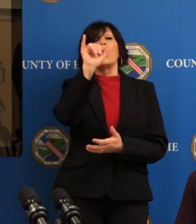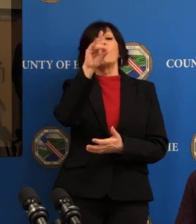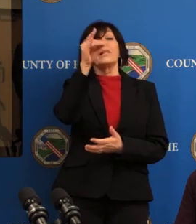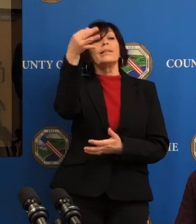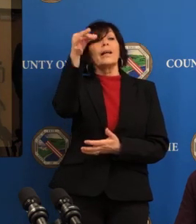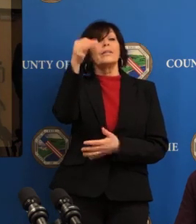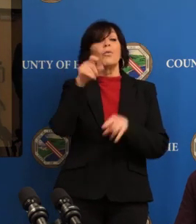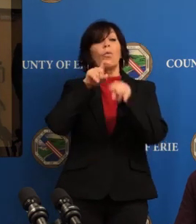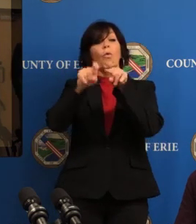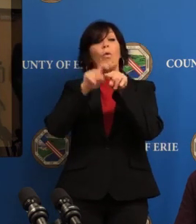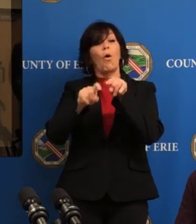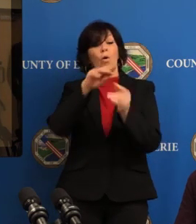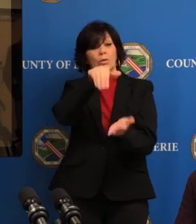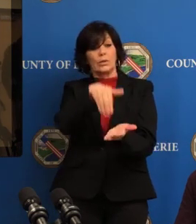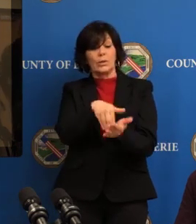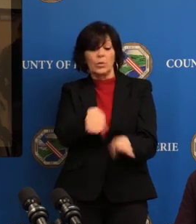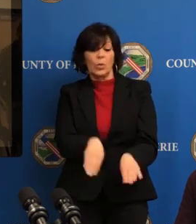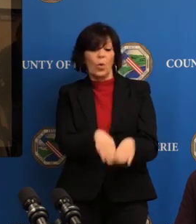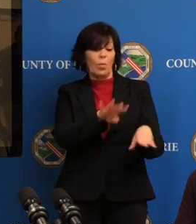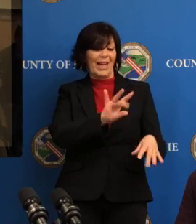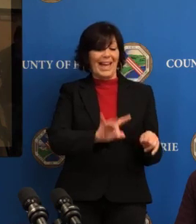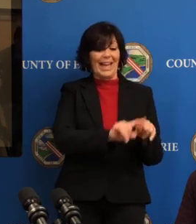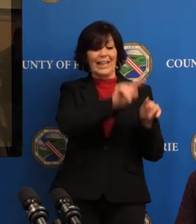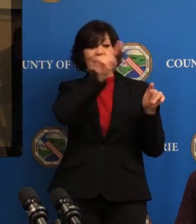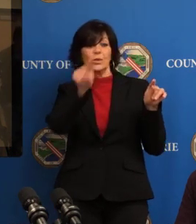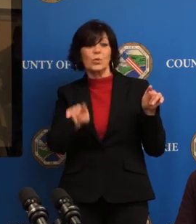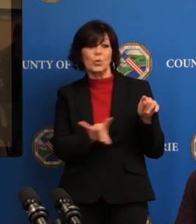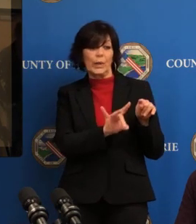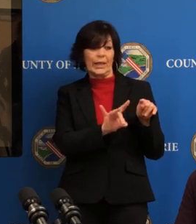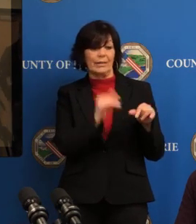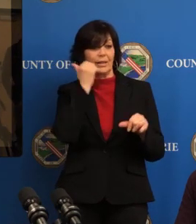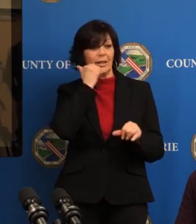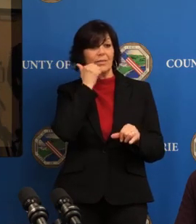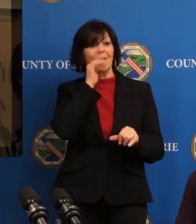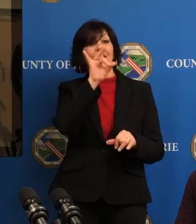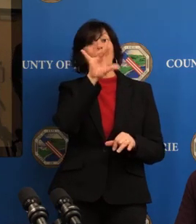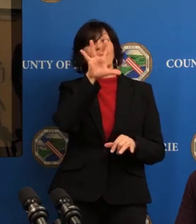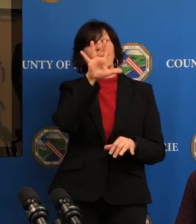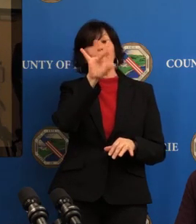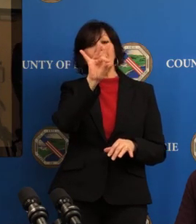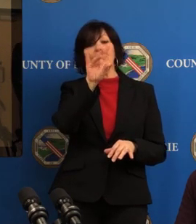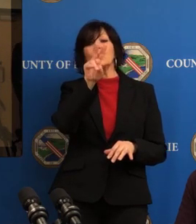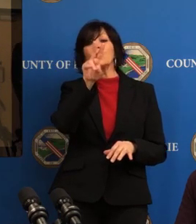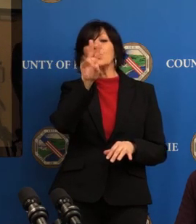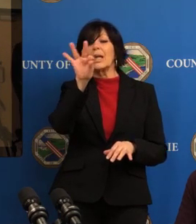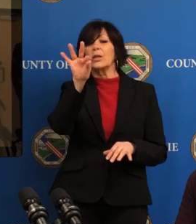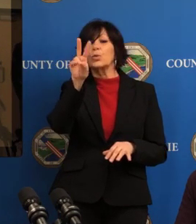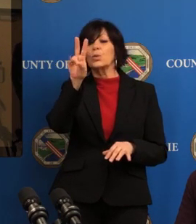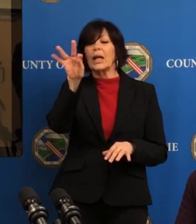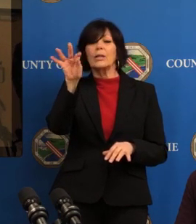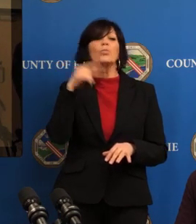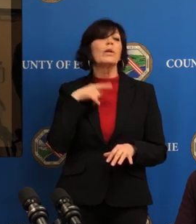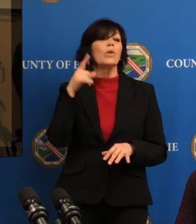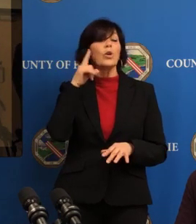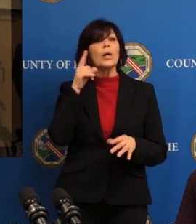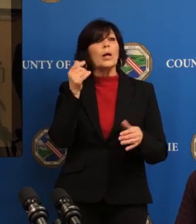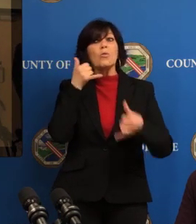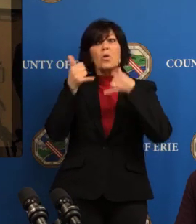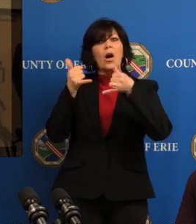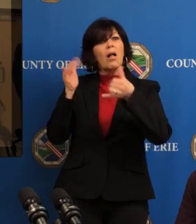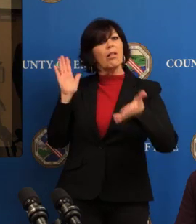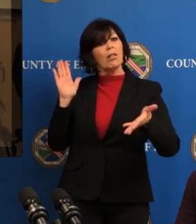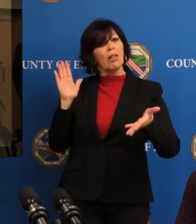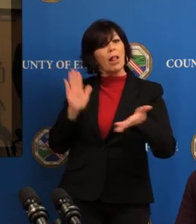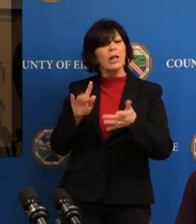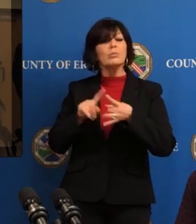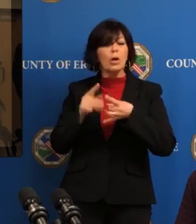center, of course, is open 8 to 8 each day, 858-2929. We've heard the numbers of calls have dropped, but they're still